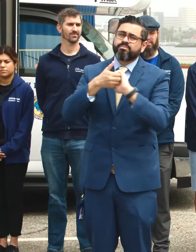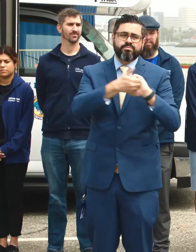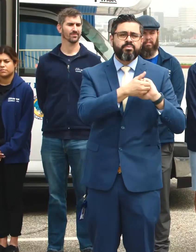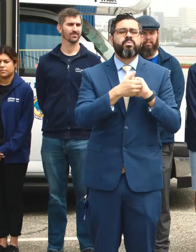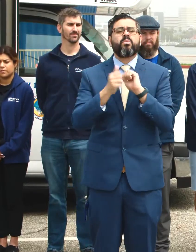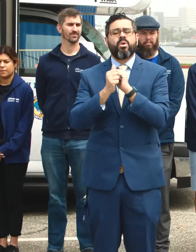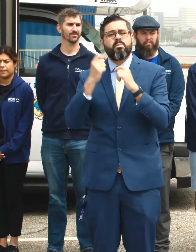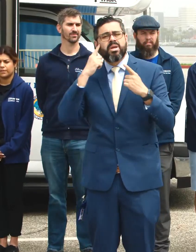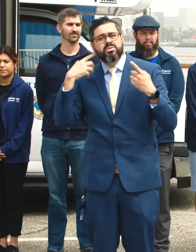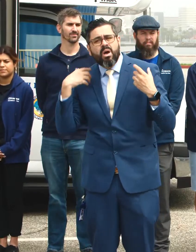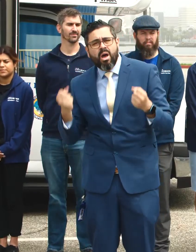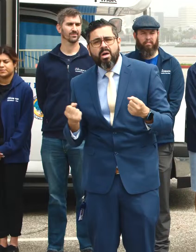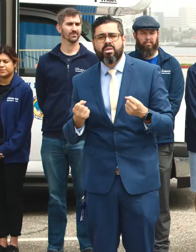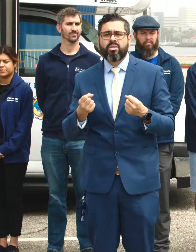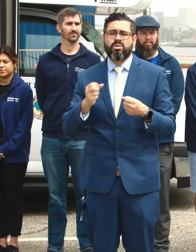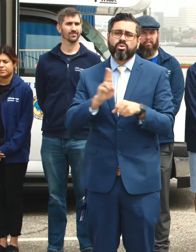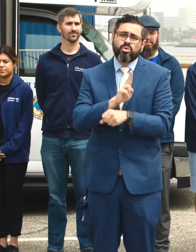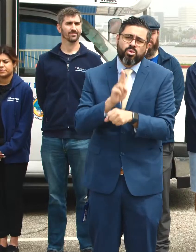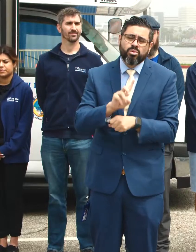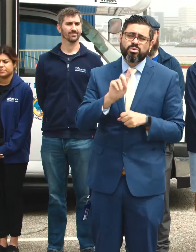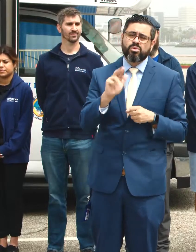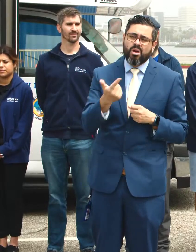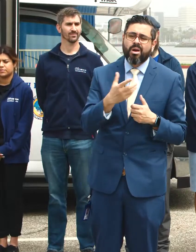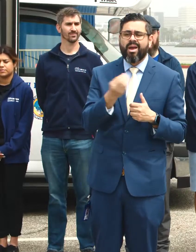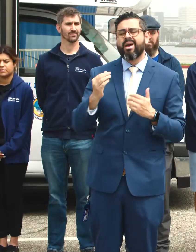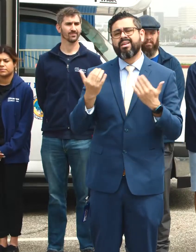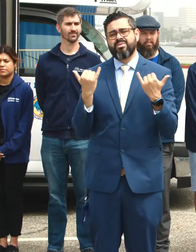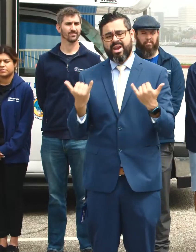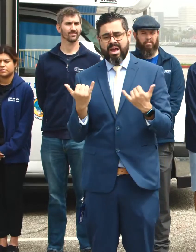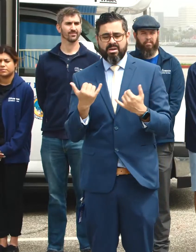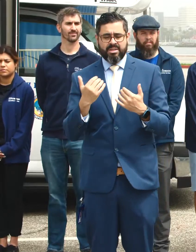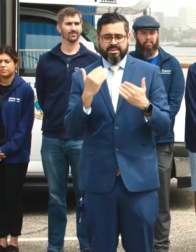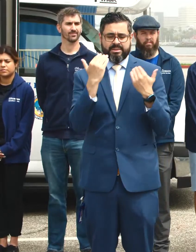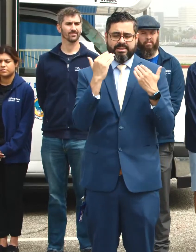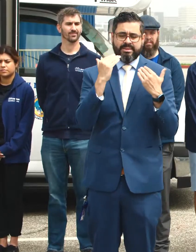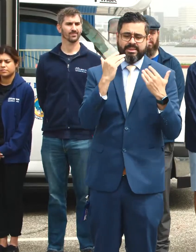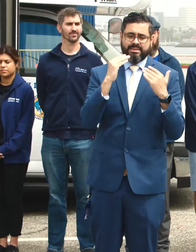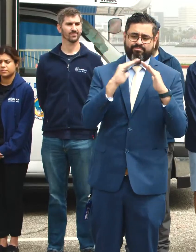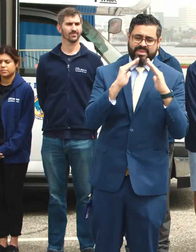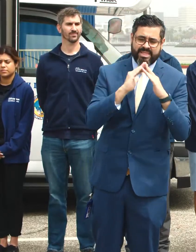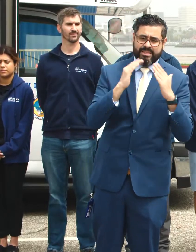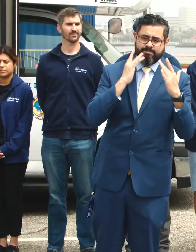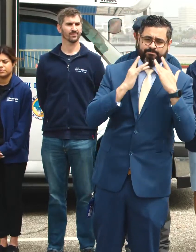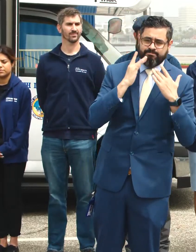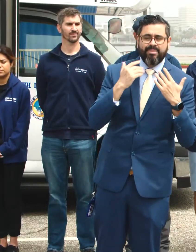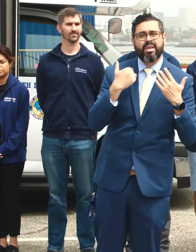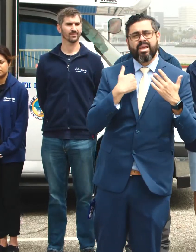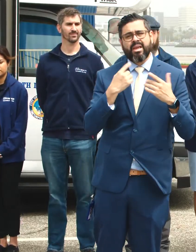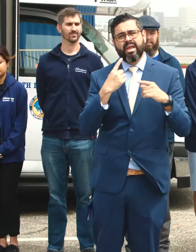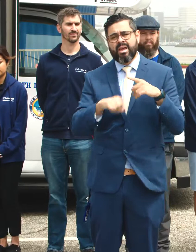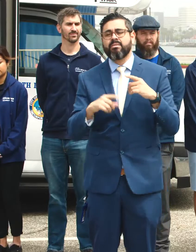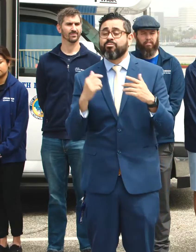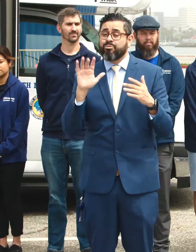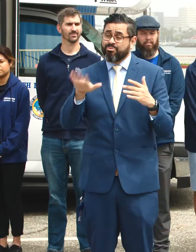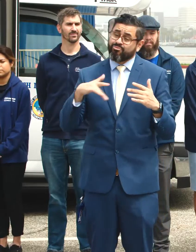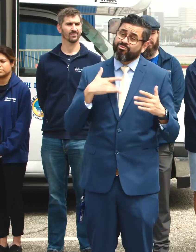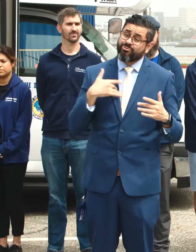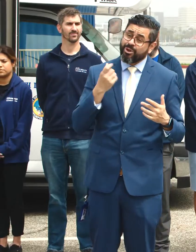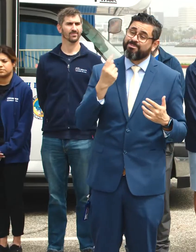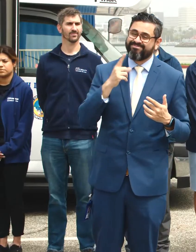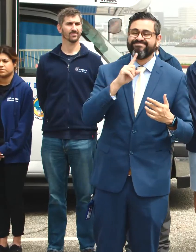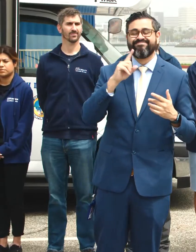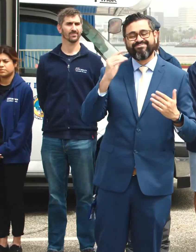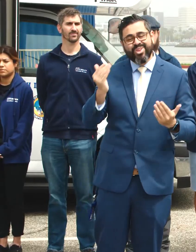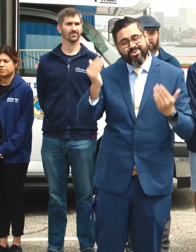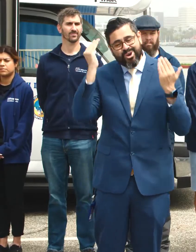health, substance use, and other issues that are beyond the city's current scope. It might sound overwhelming, it feels a little overwhelming, but with